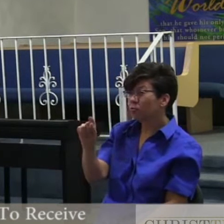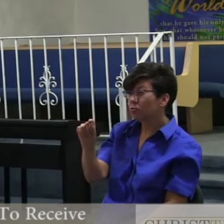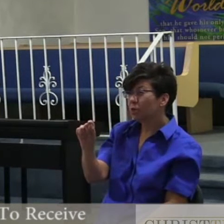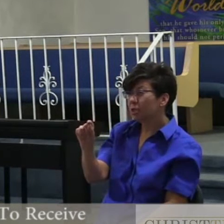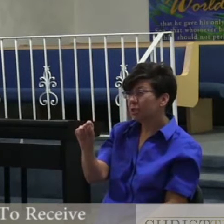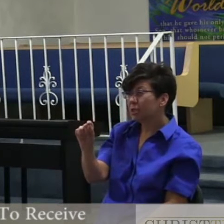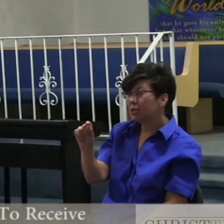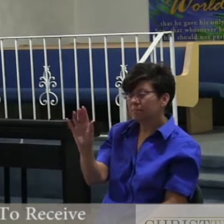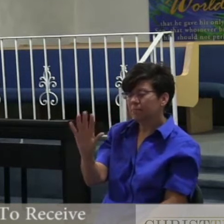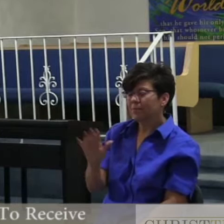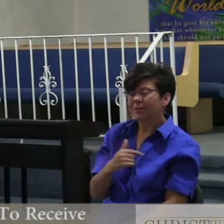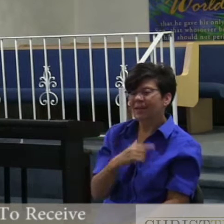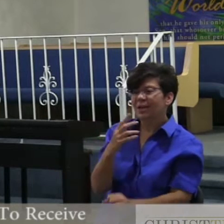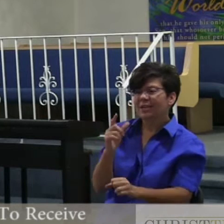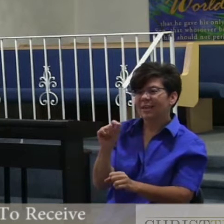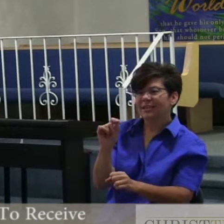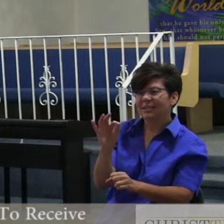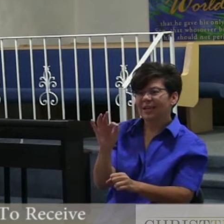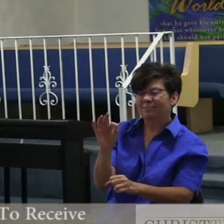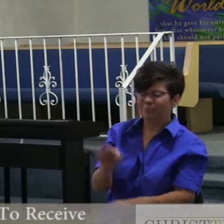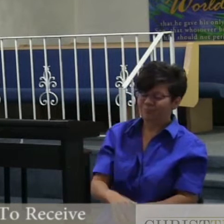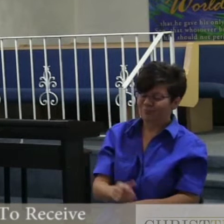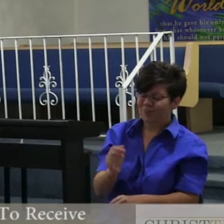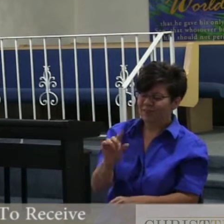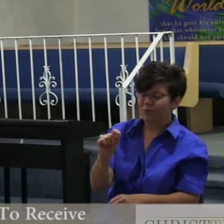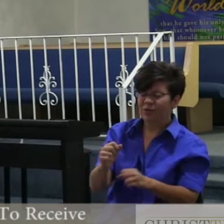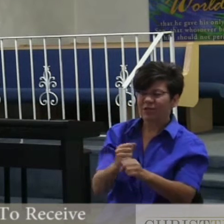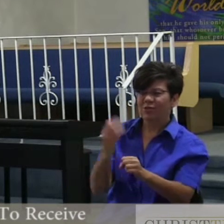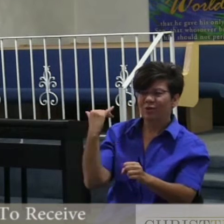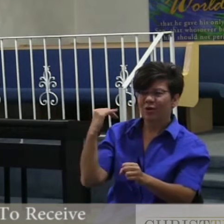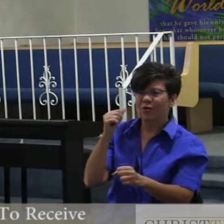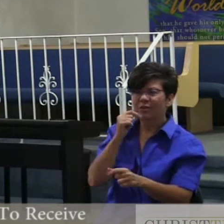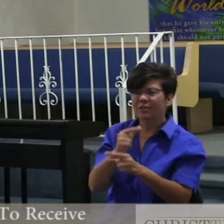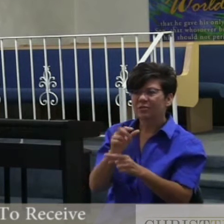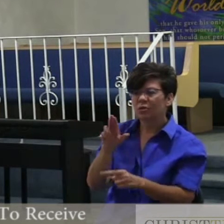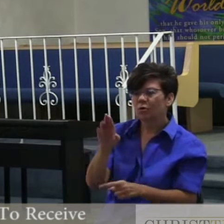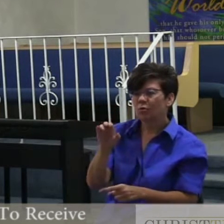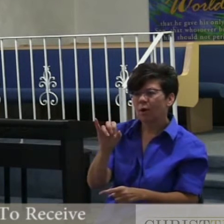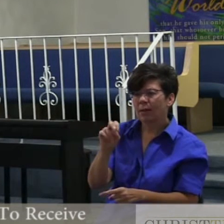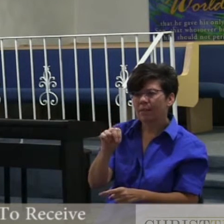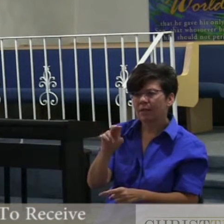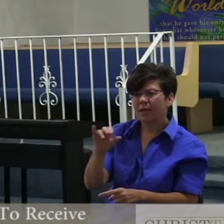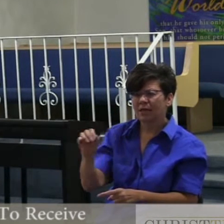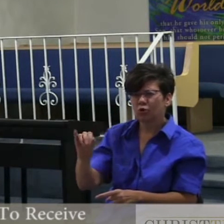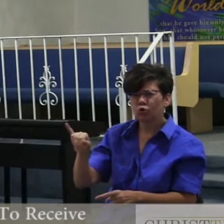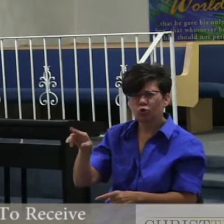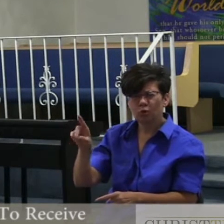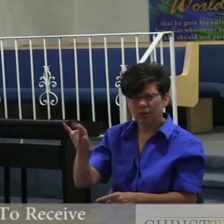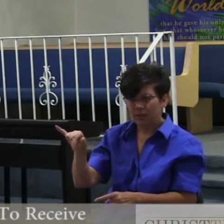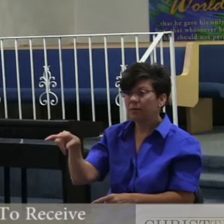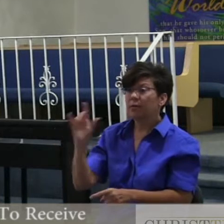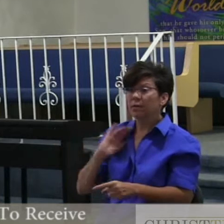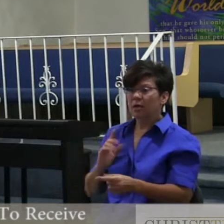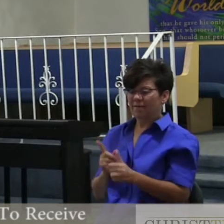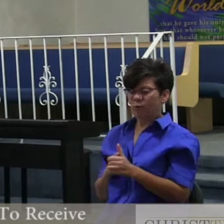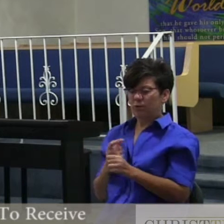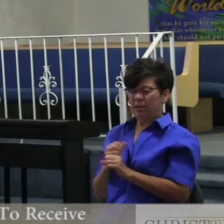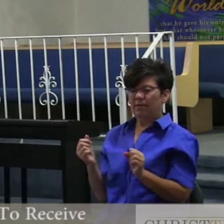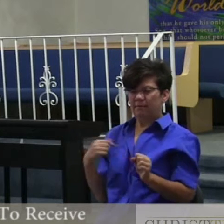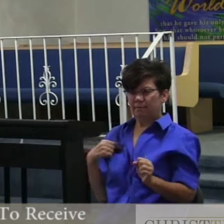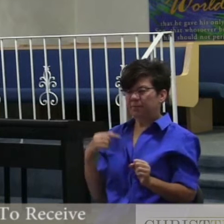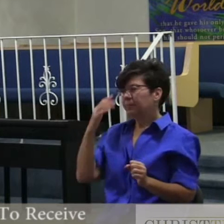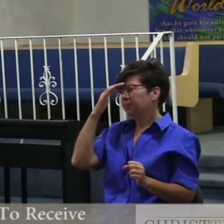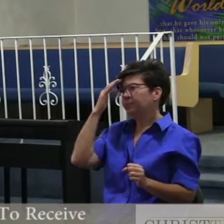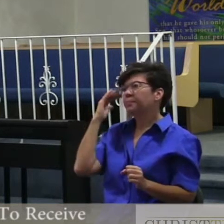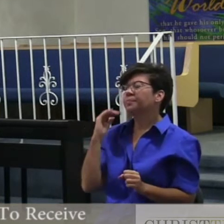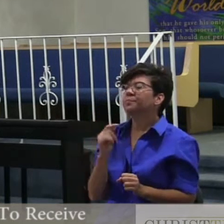ago, Sister Robin and Sister Judy Hill, I'll never forget this. That's when I first got